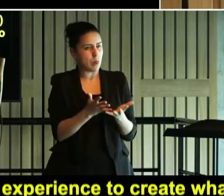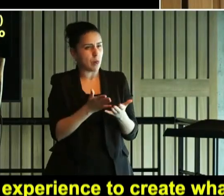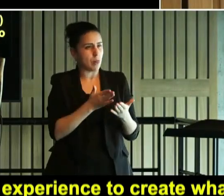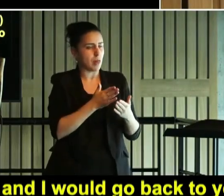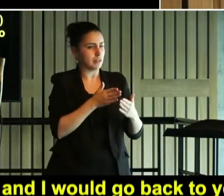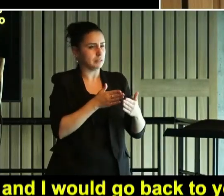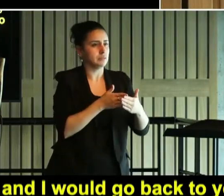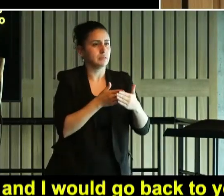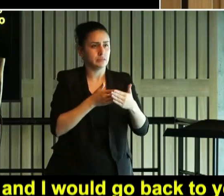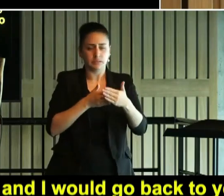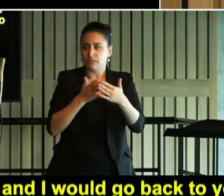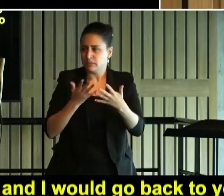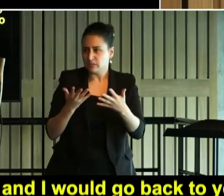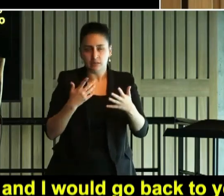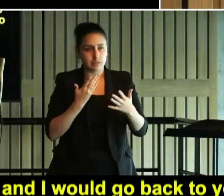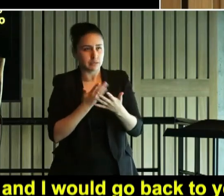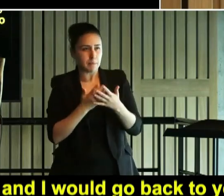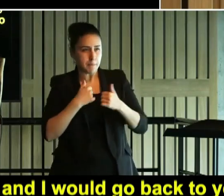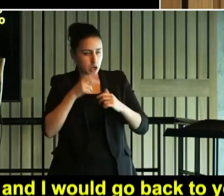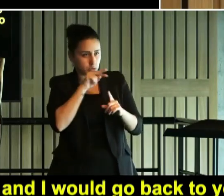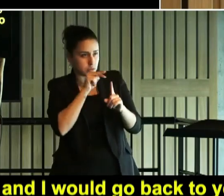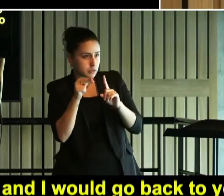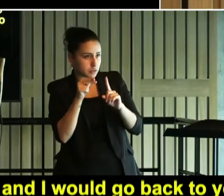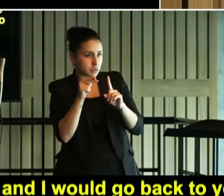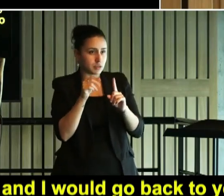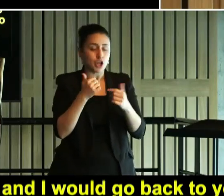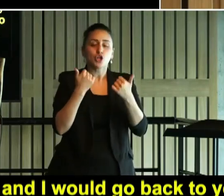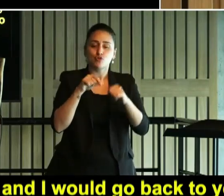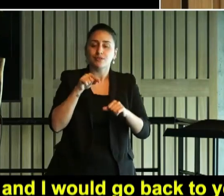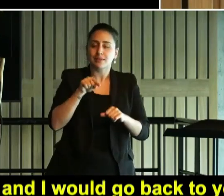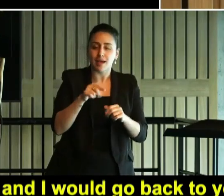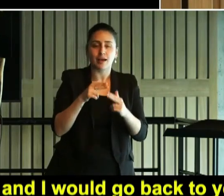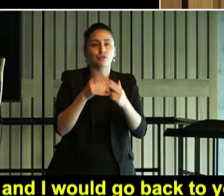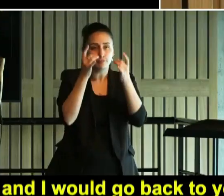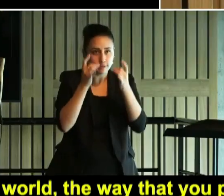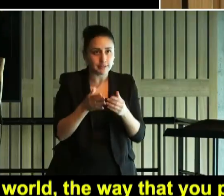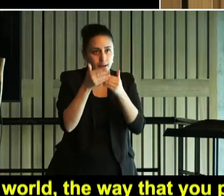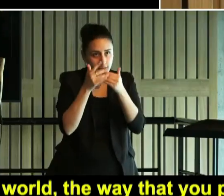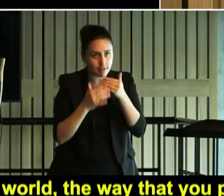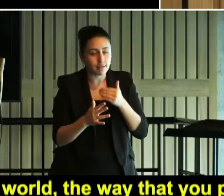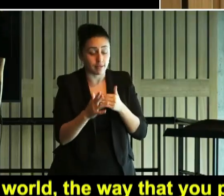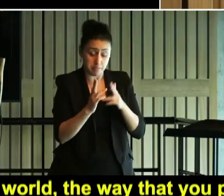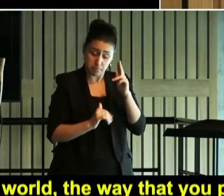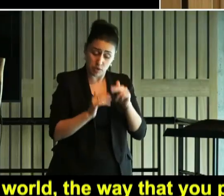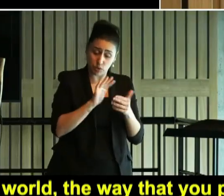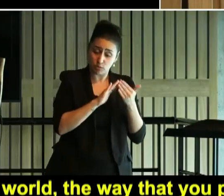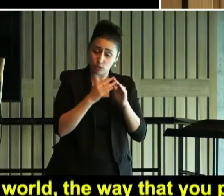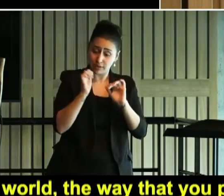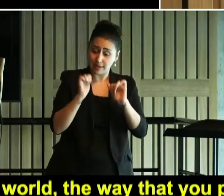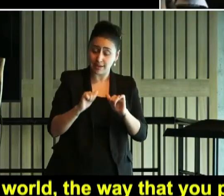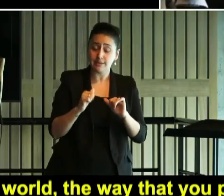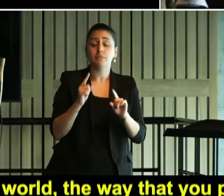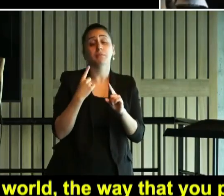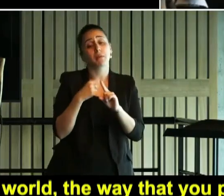and feel the world, and how can you use that as a starting point to build community but also create